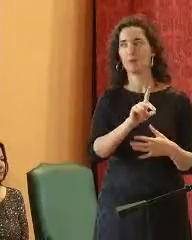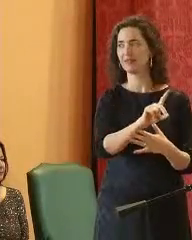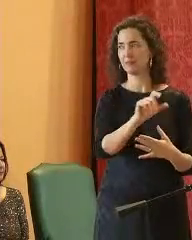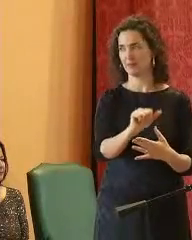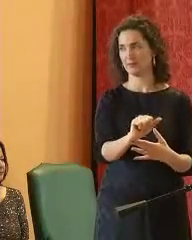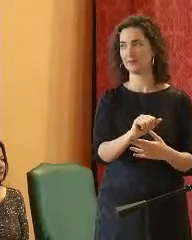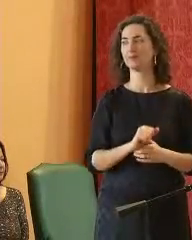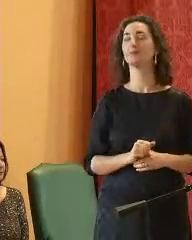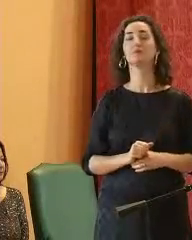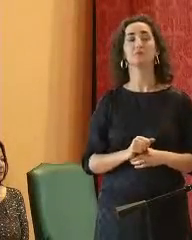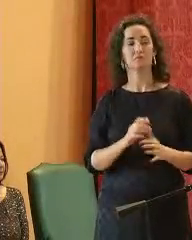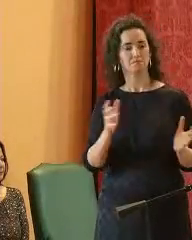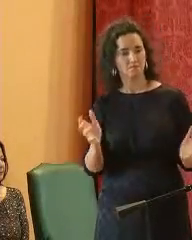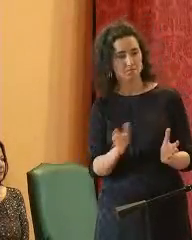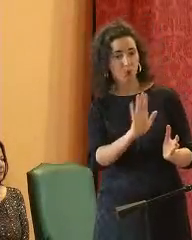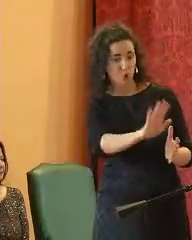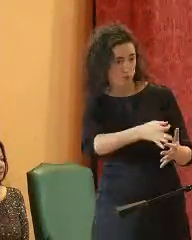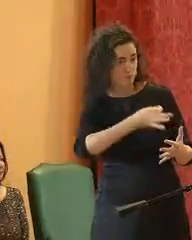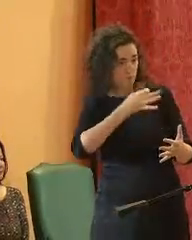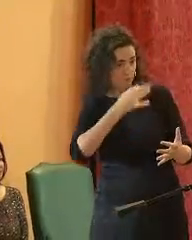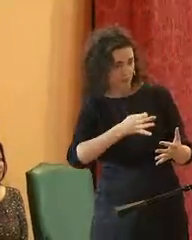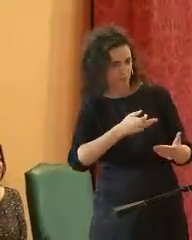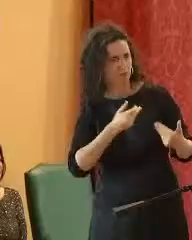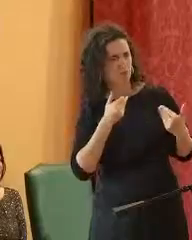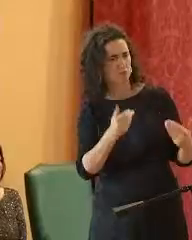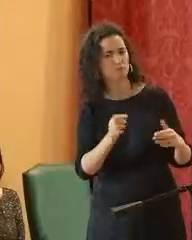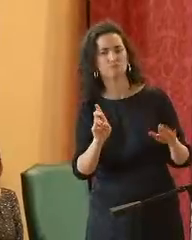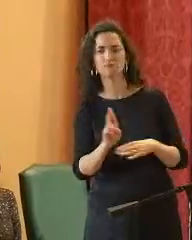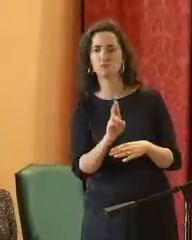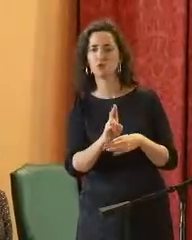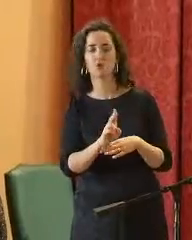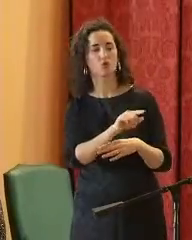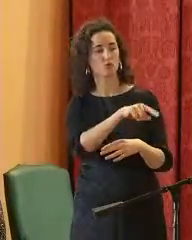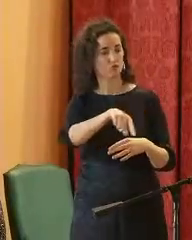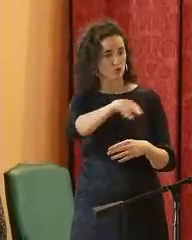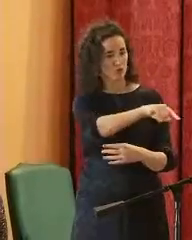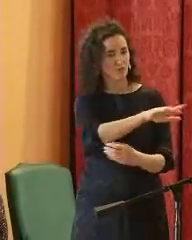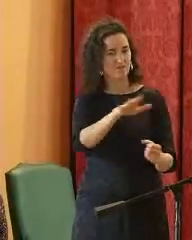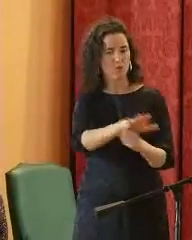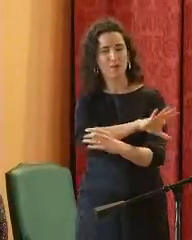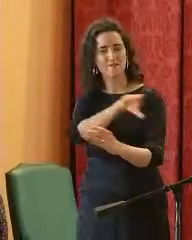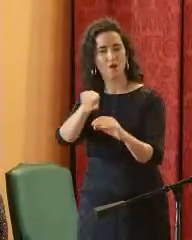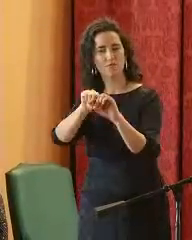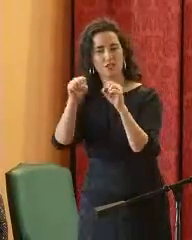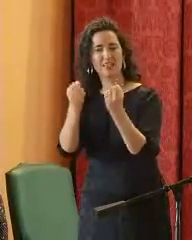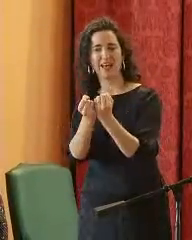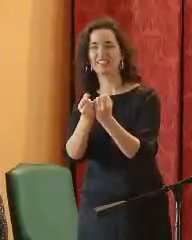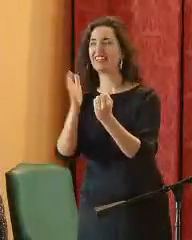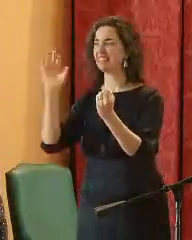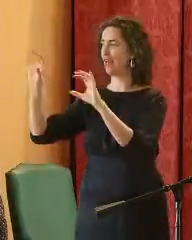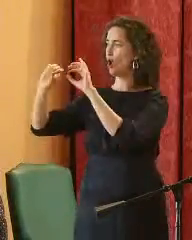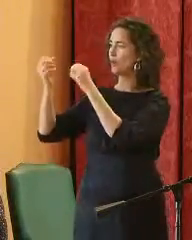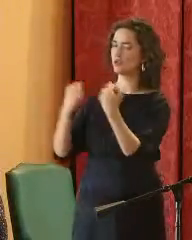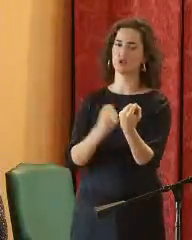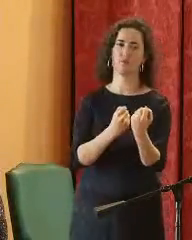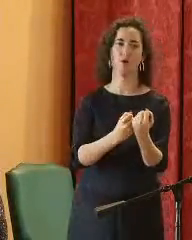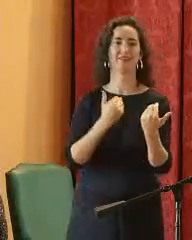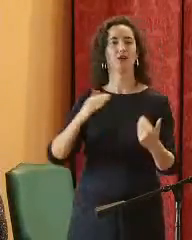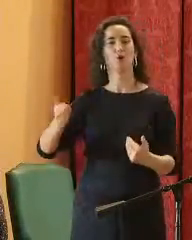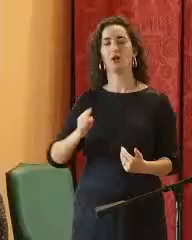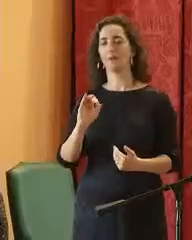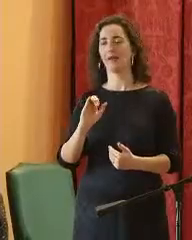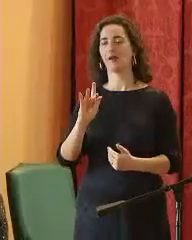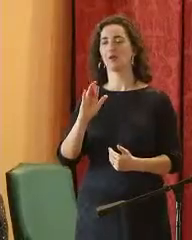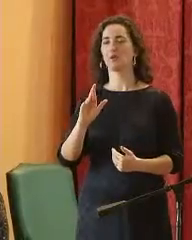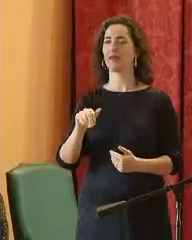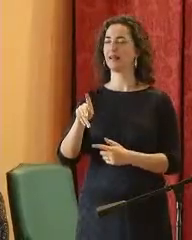disabilities to utilize their capabilities in achieving full participation in society. Now I would like to welcome Mary Kay Fountain